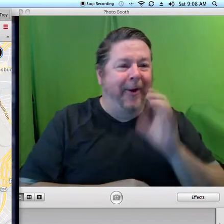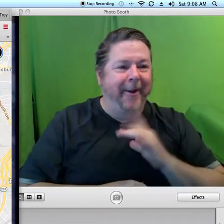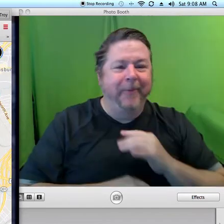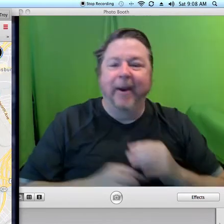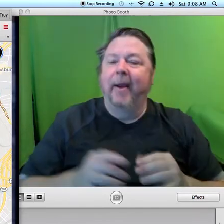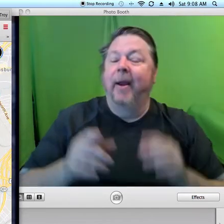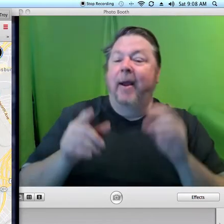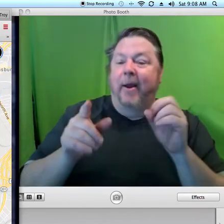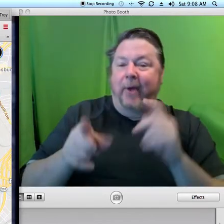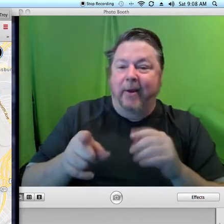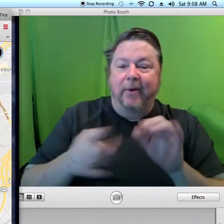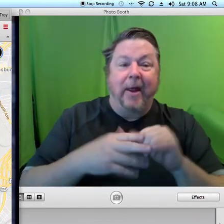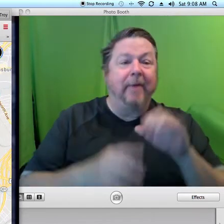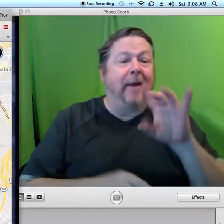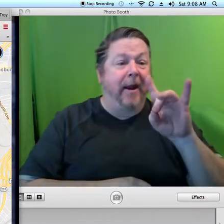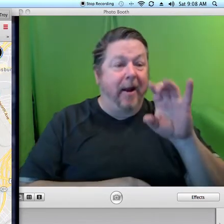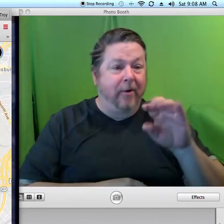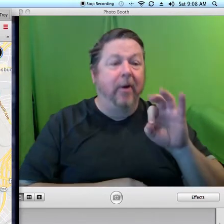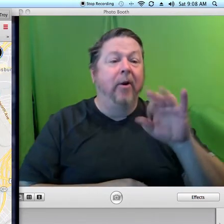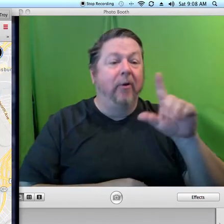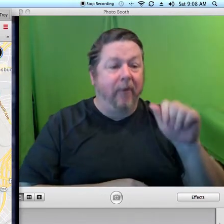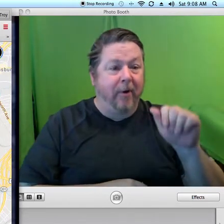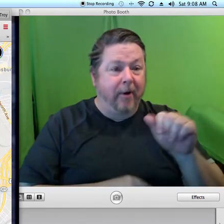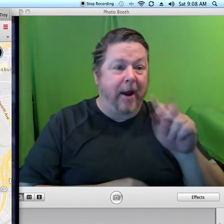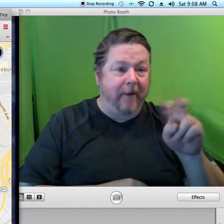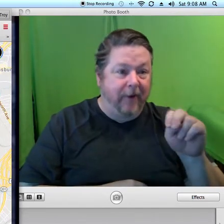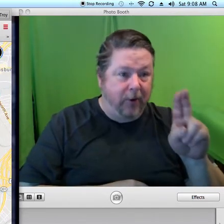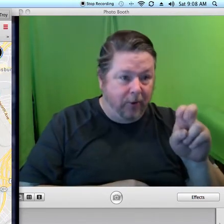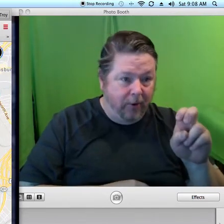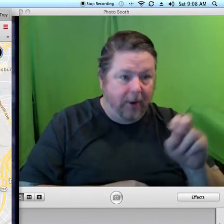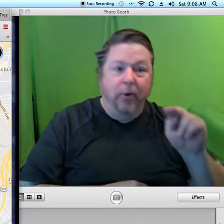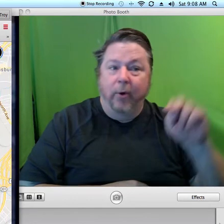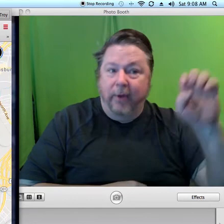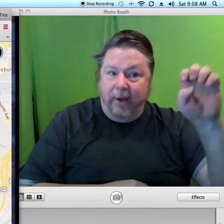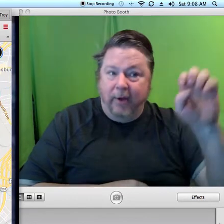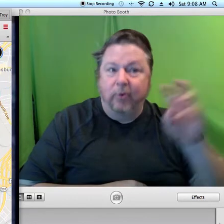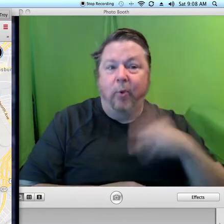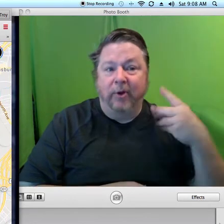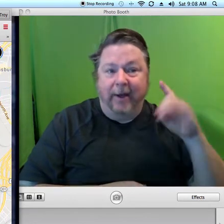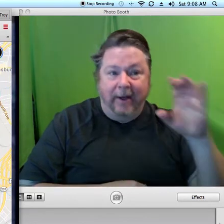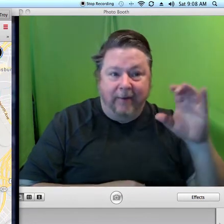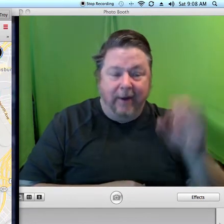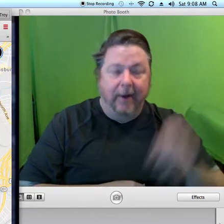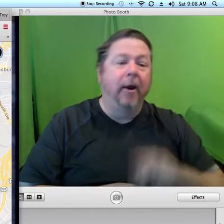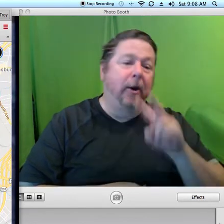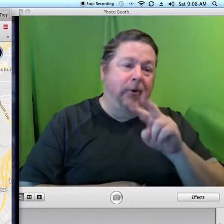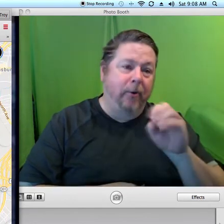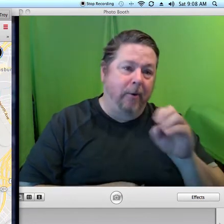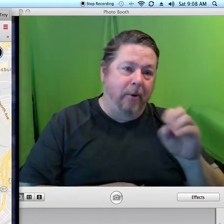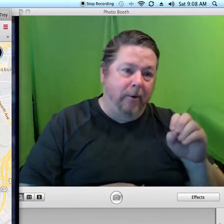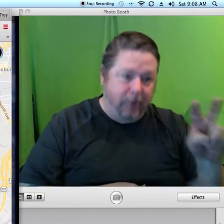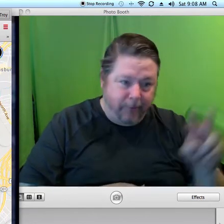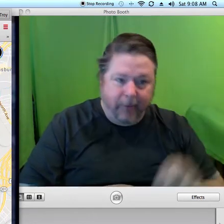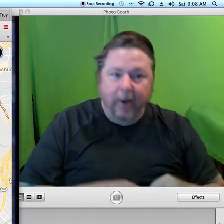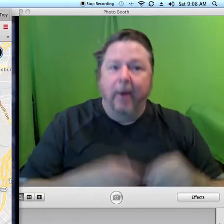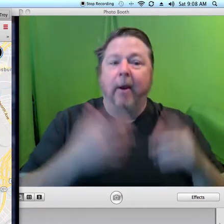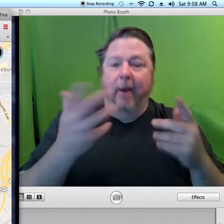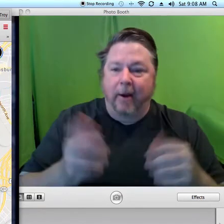huh? Okay, so that's 800 Florida Avenue, Northeast, Washington, D.C.,